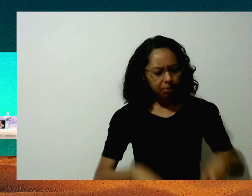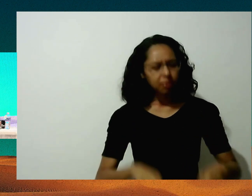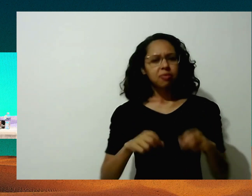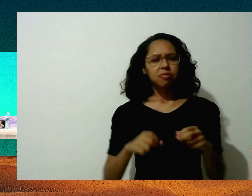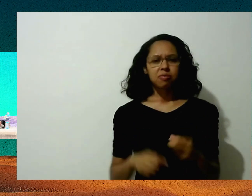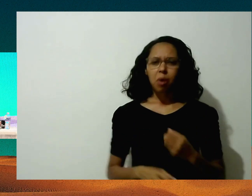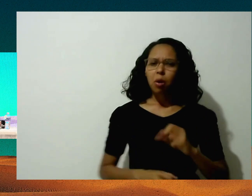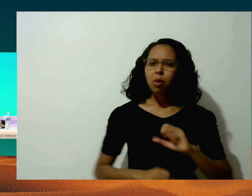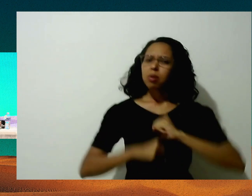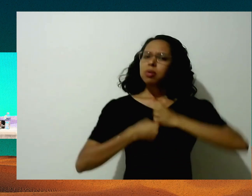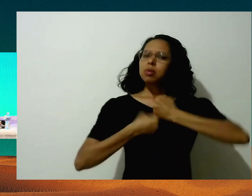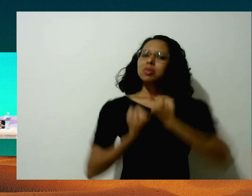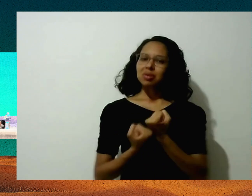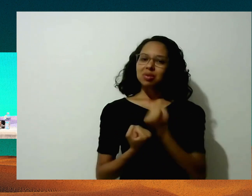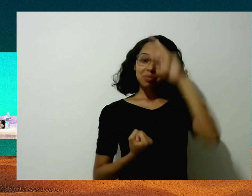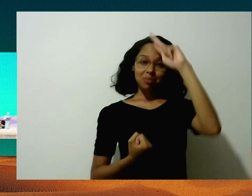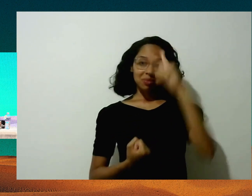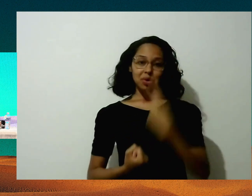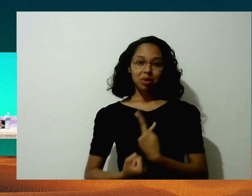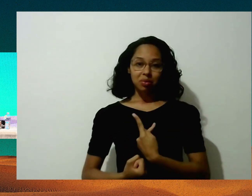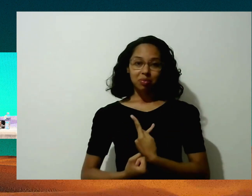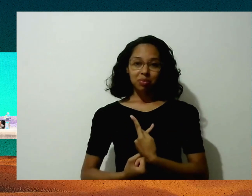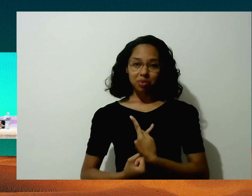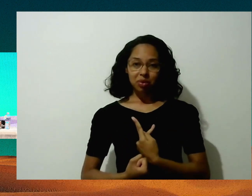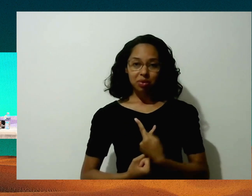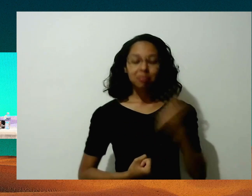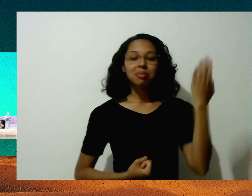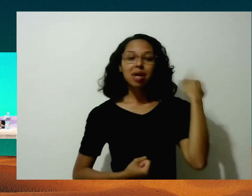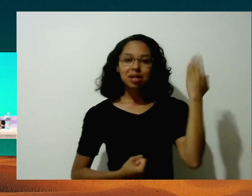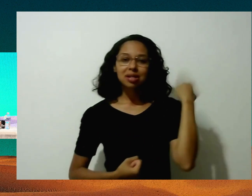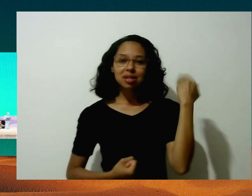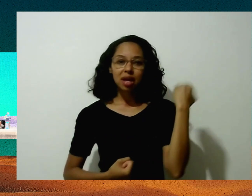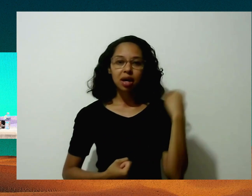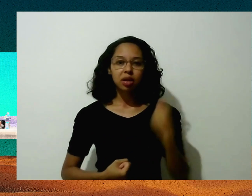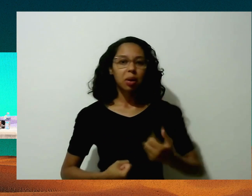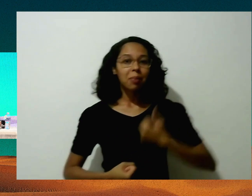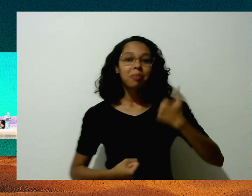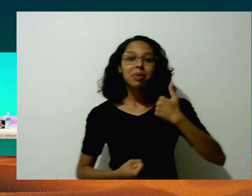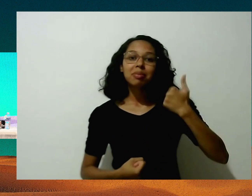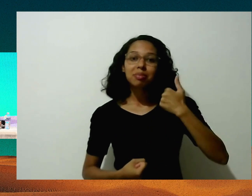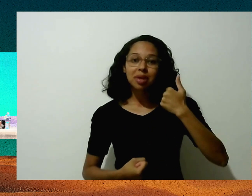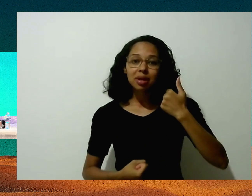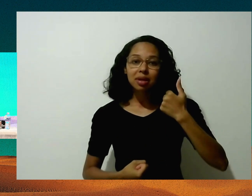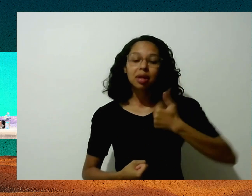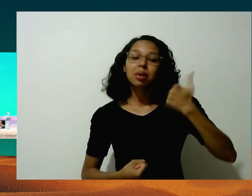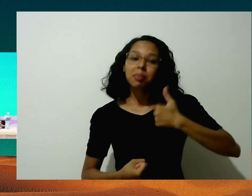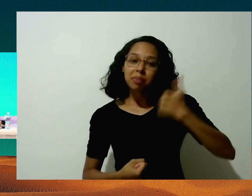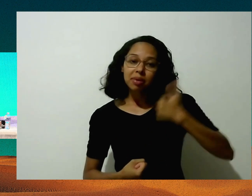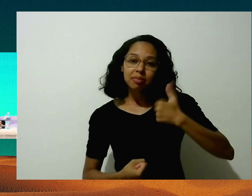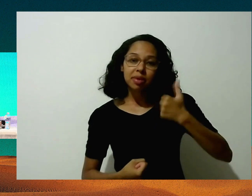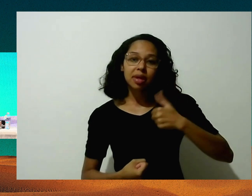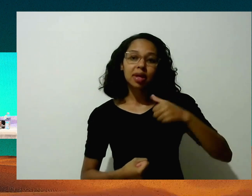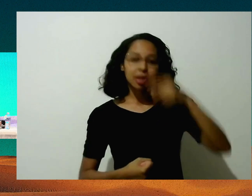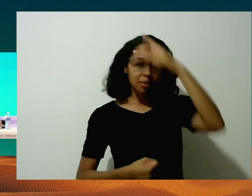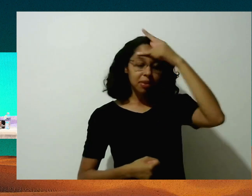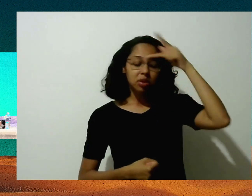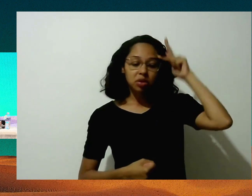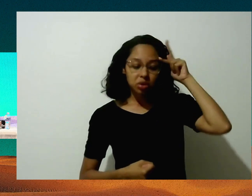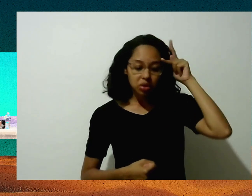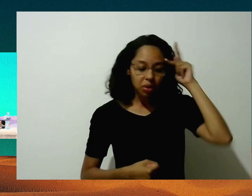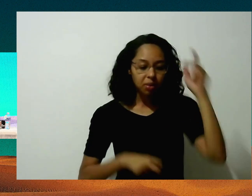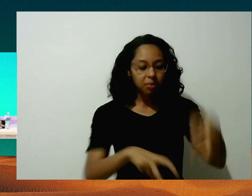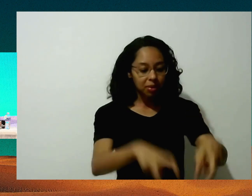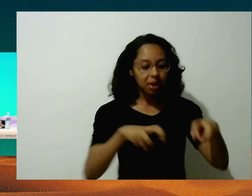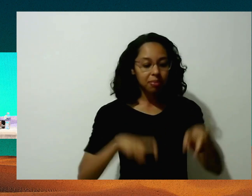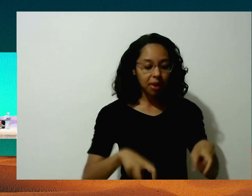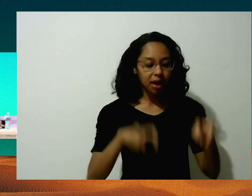sun? Naquele tempo ele era o primeiro, não tinha escola para agricultura, não tinha ninguém para ensinar